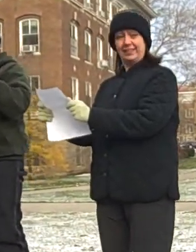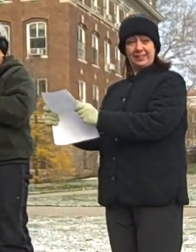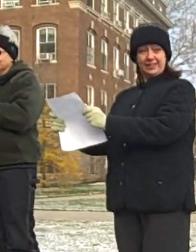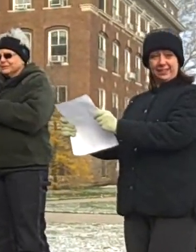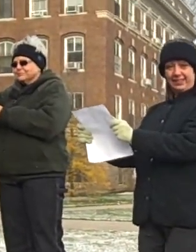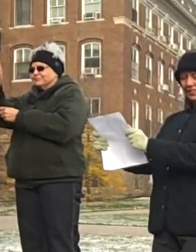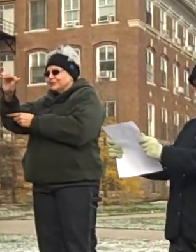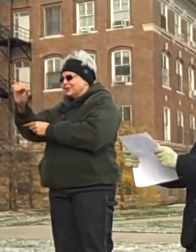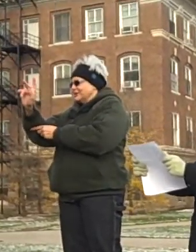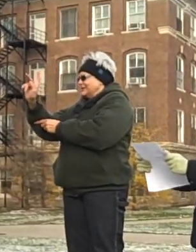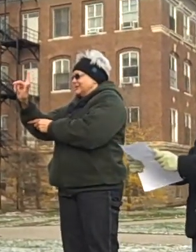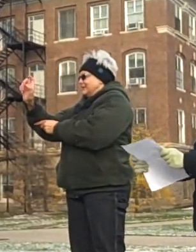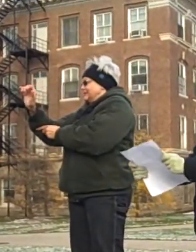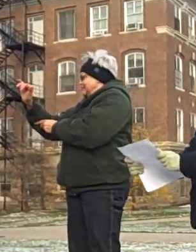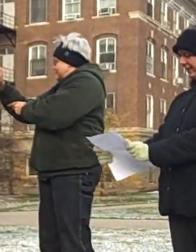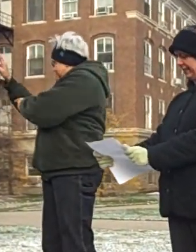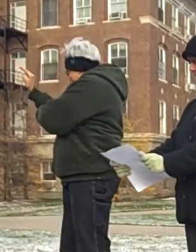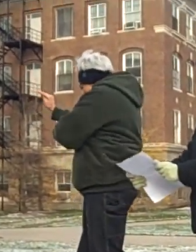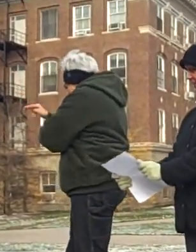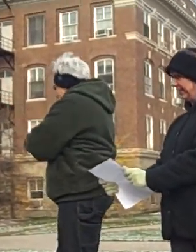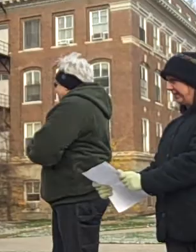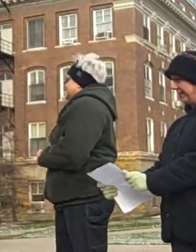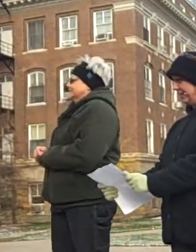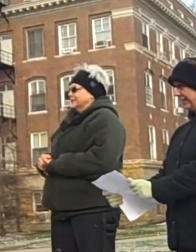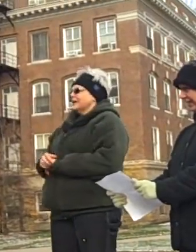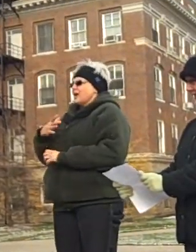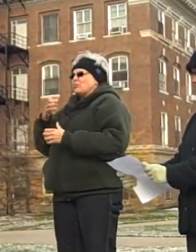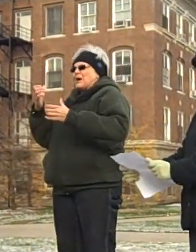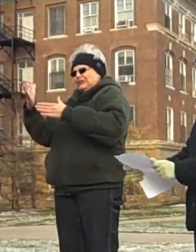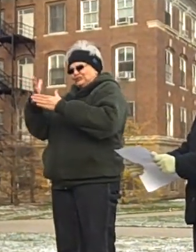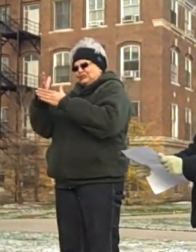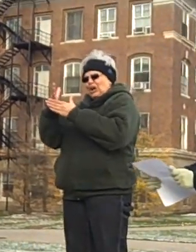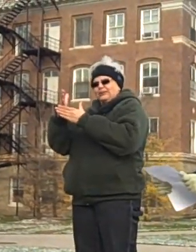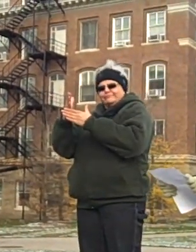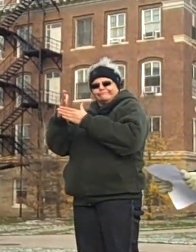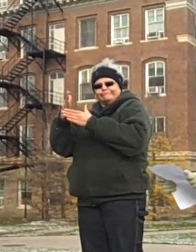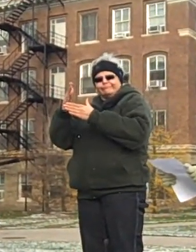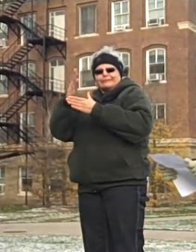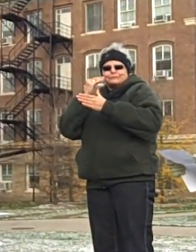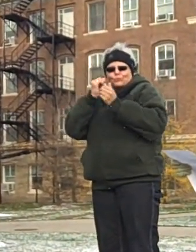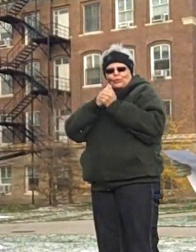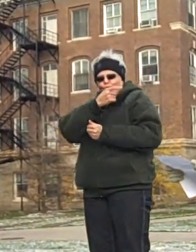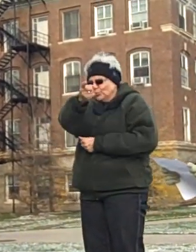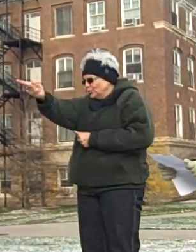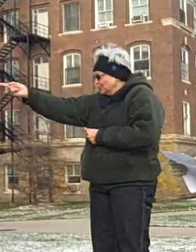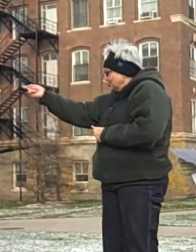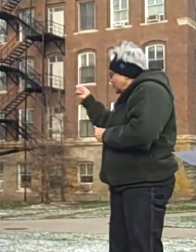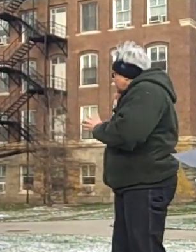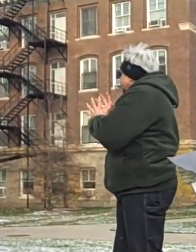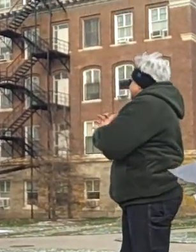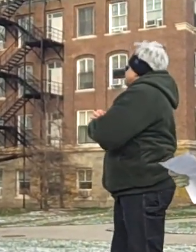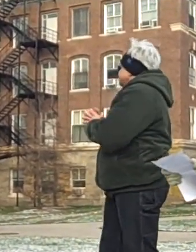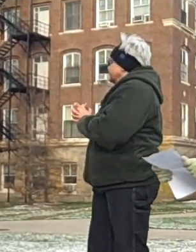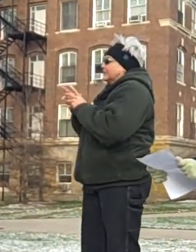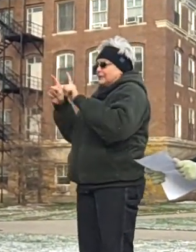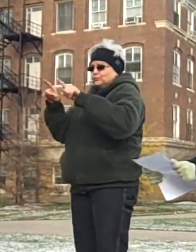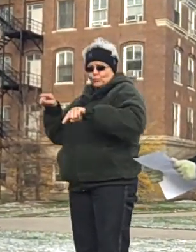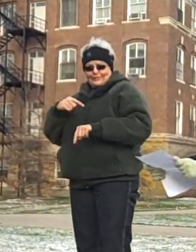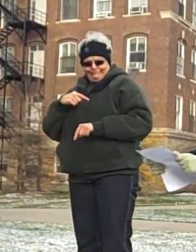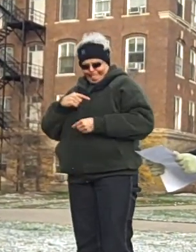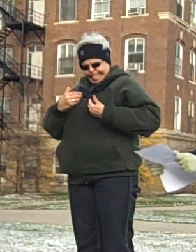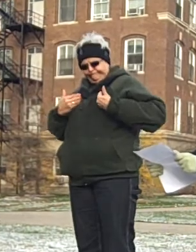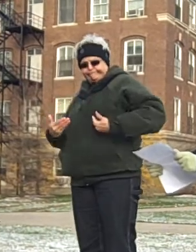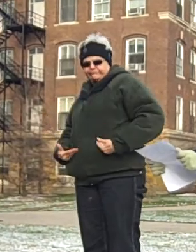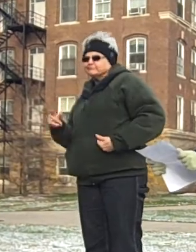everyone. My name is Mary Klein, and I would like to share with you today my experience.